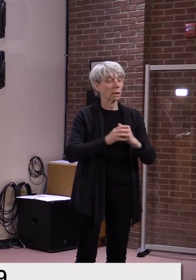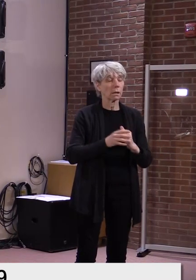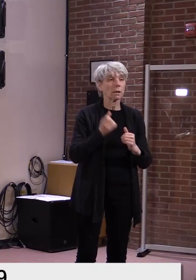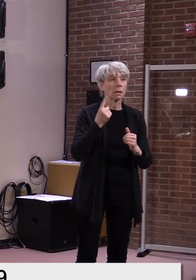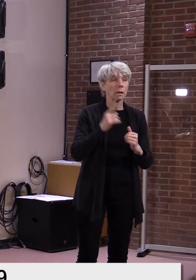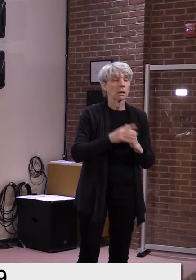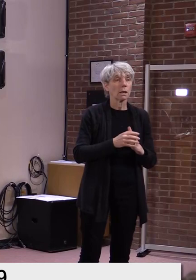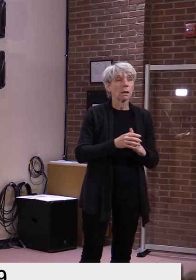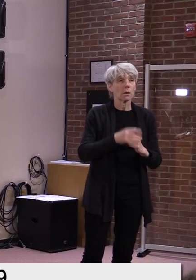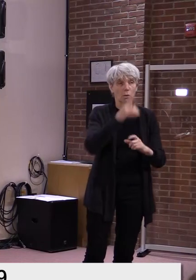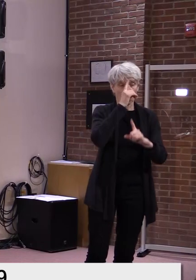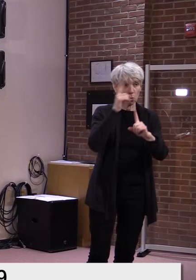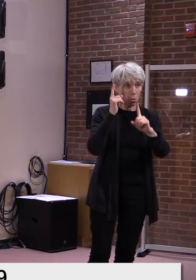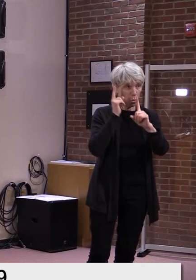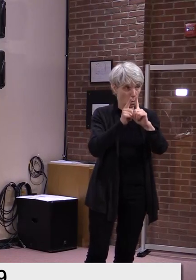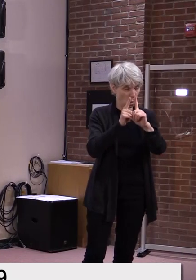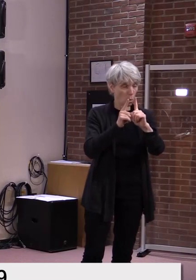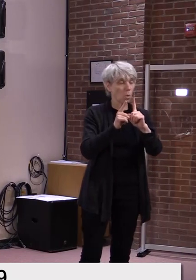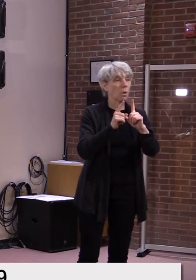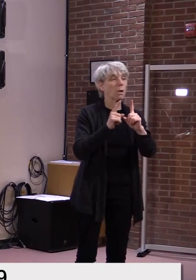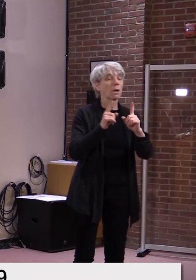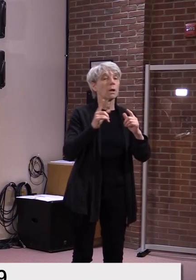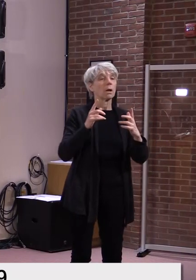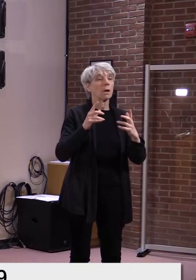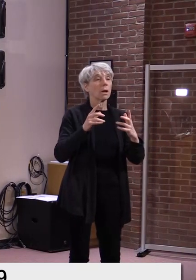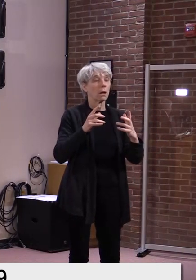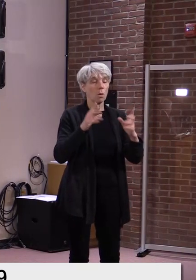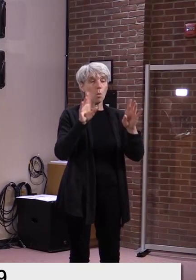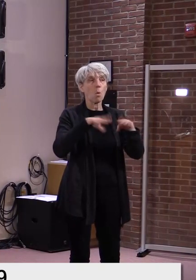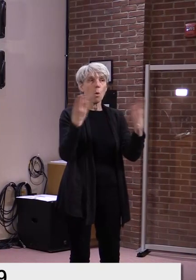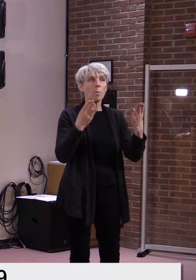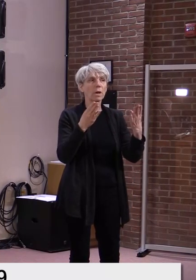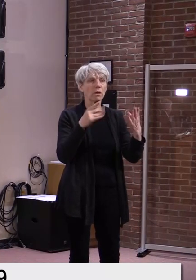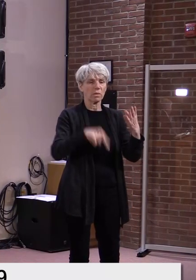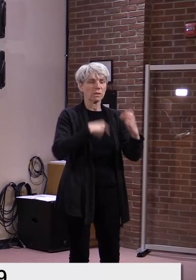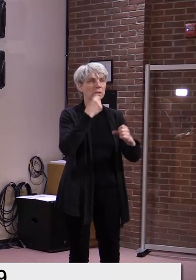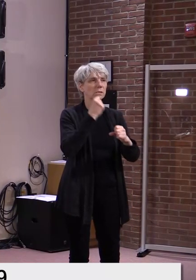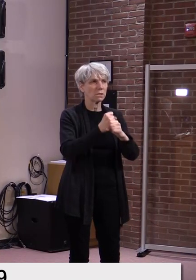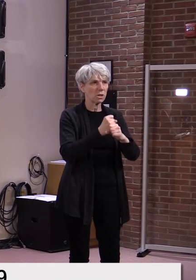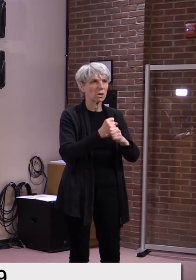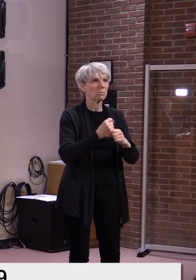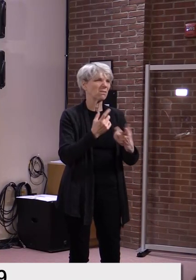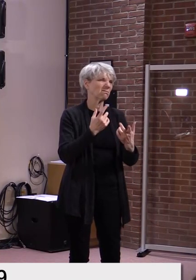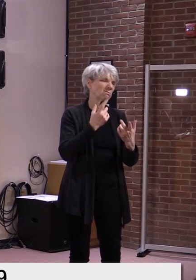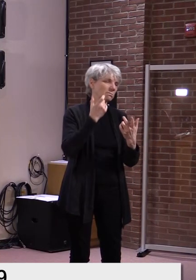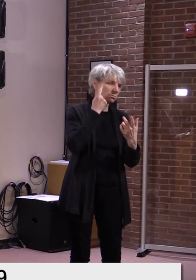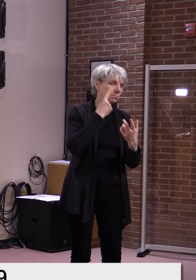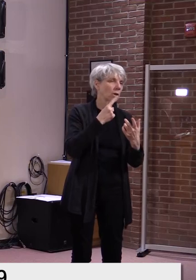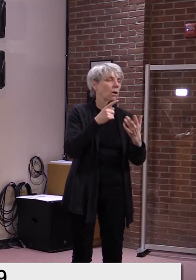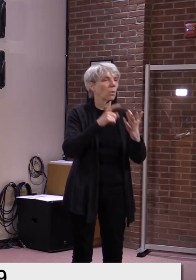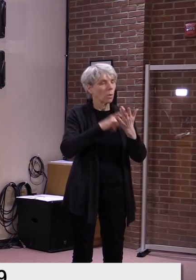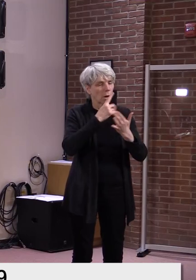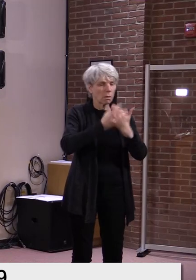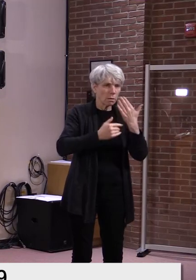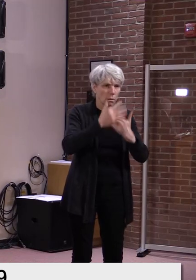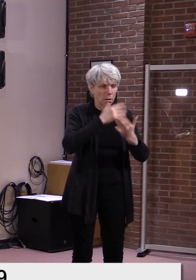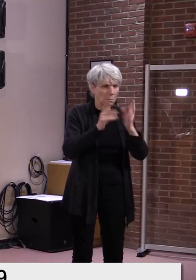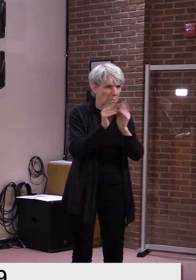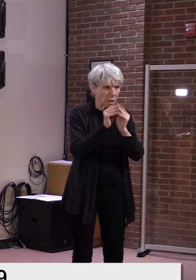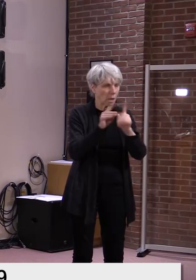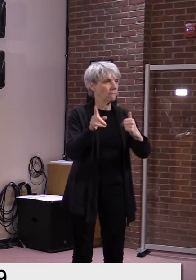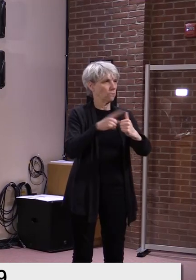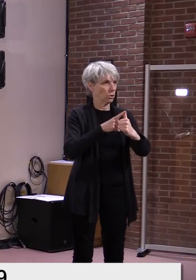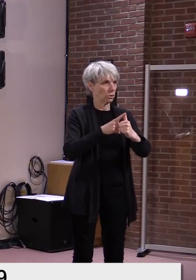sure that we are meeting with locals and local officials. So I'll report on